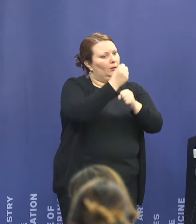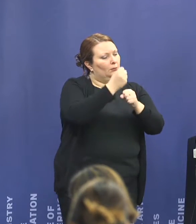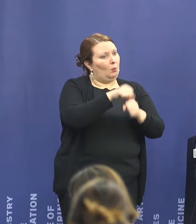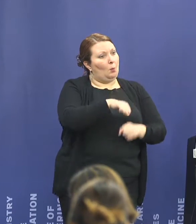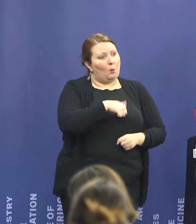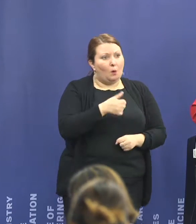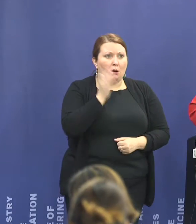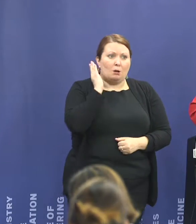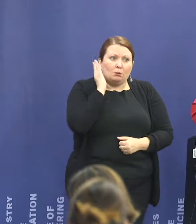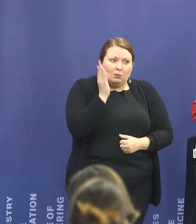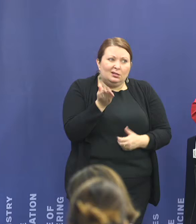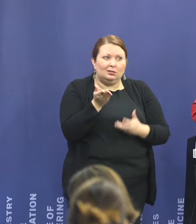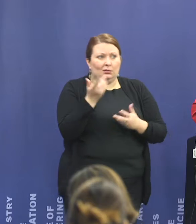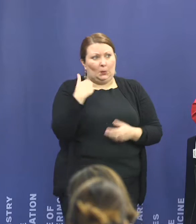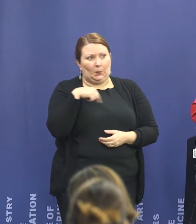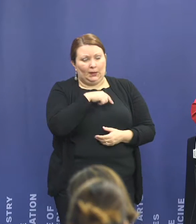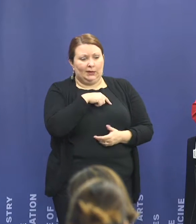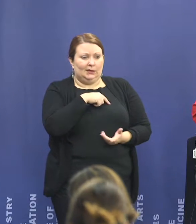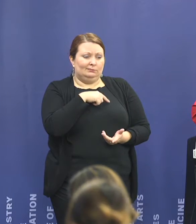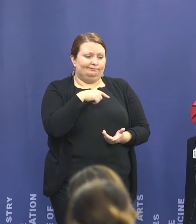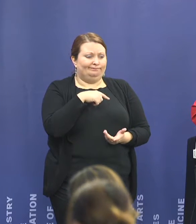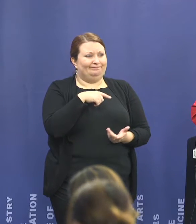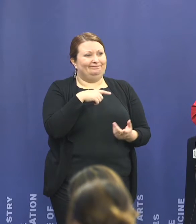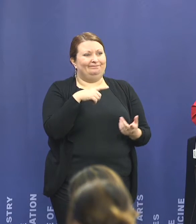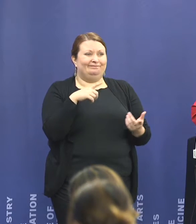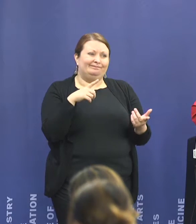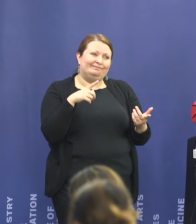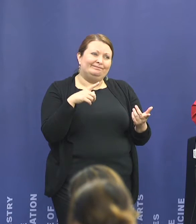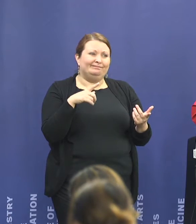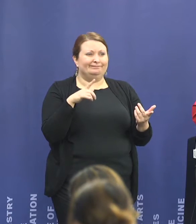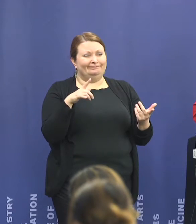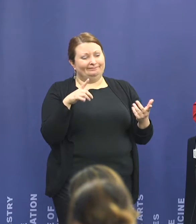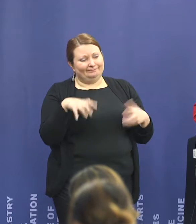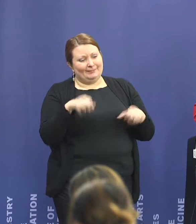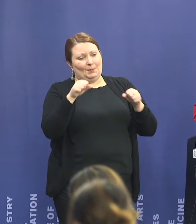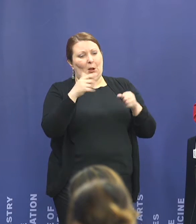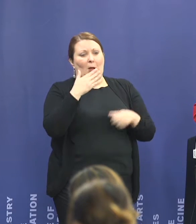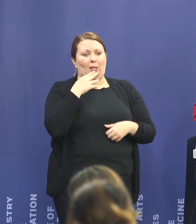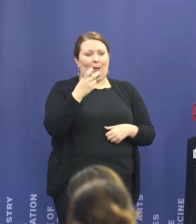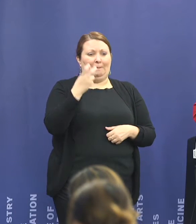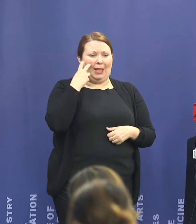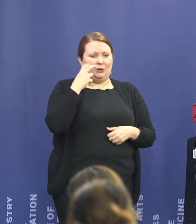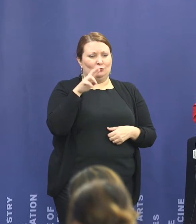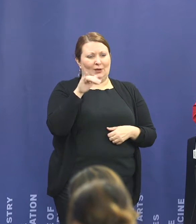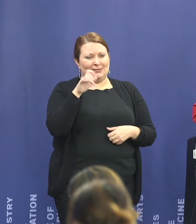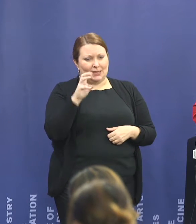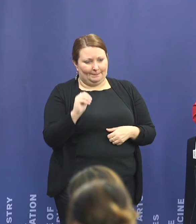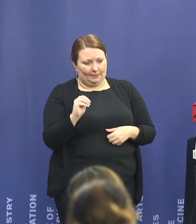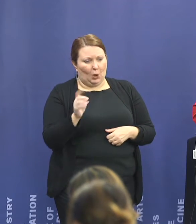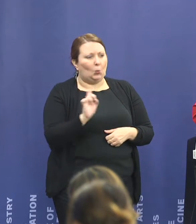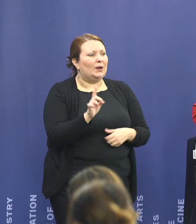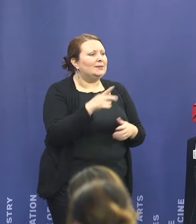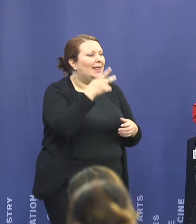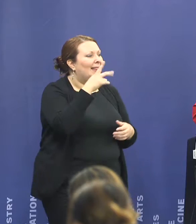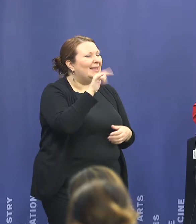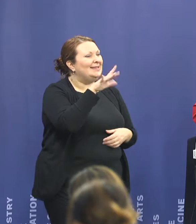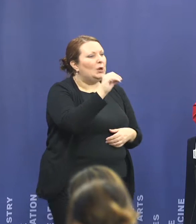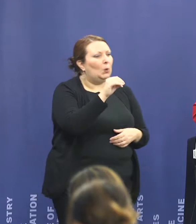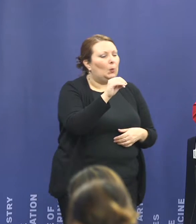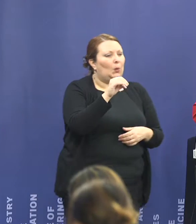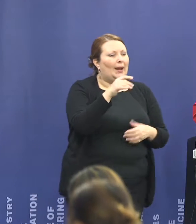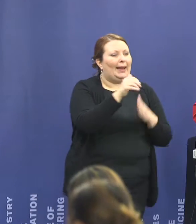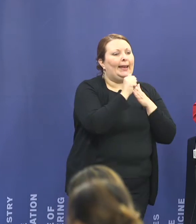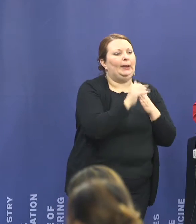will we achieve colorblind racism? And where is the Latino leadership on this